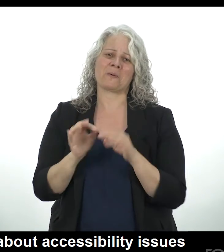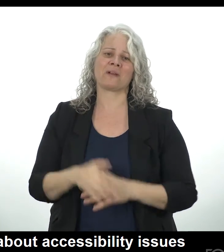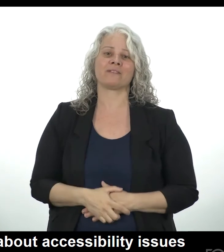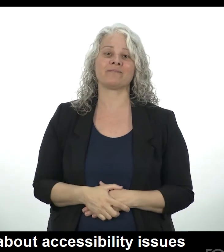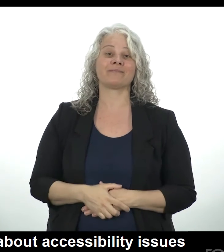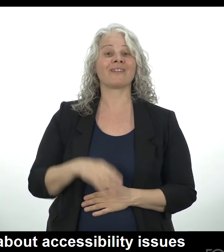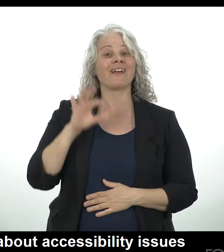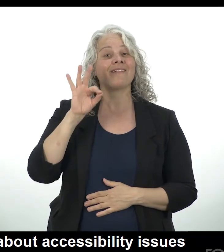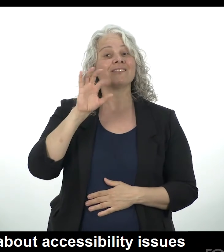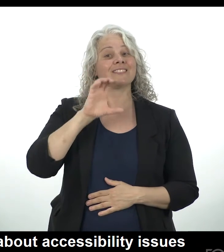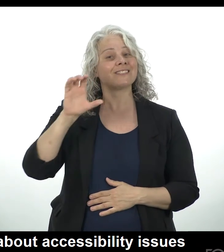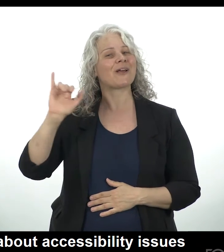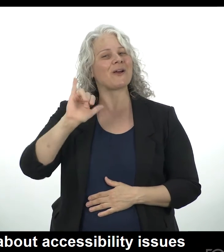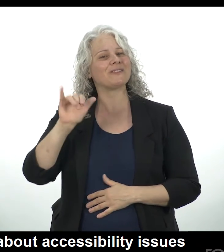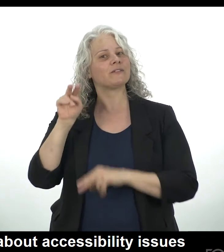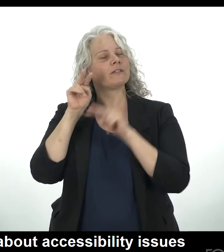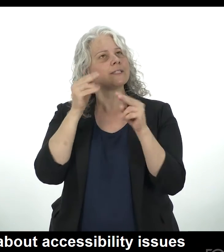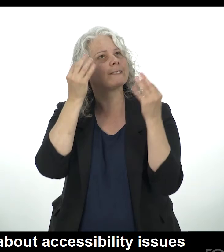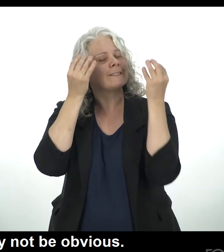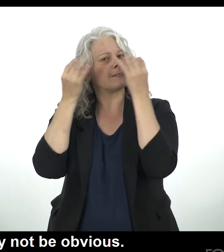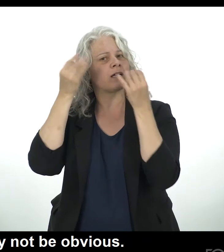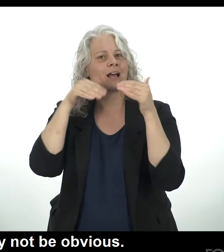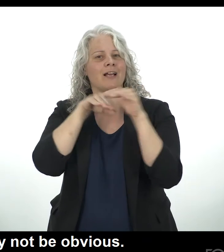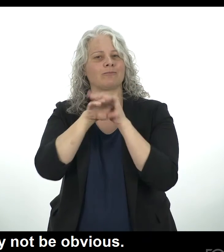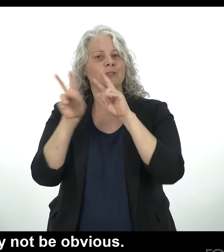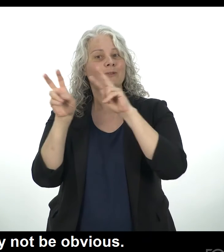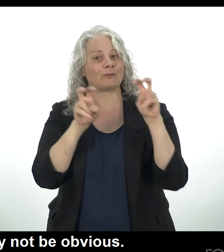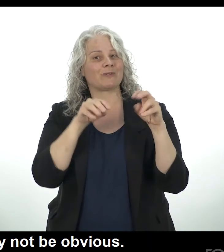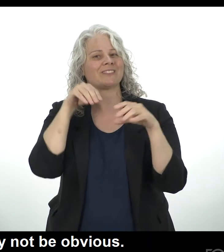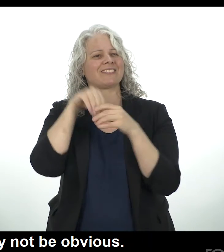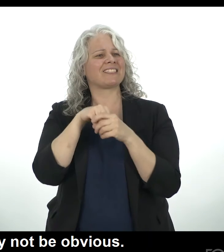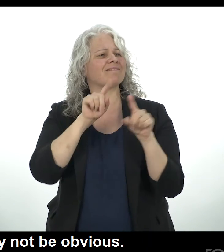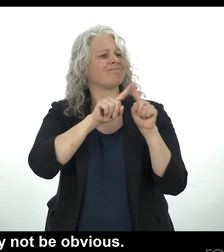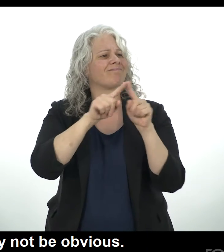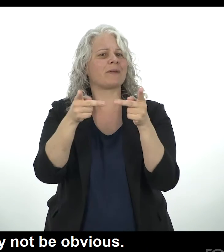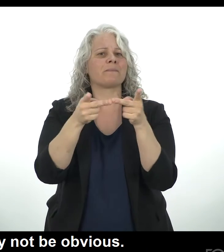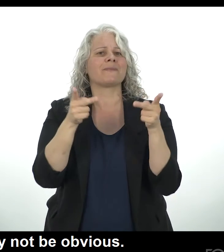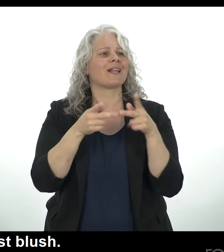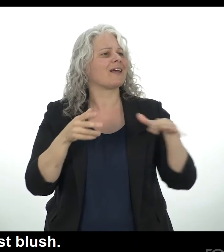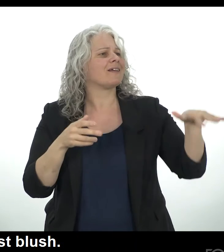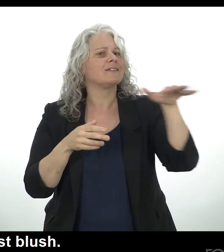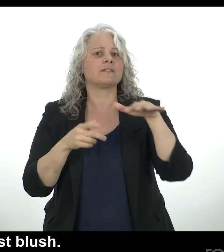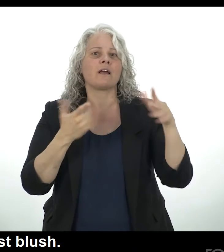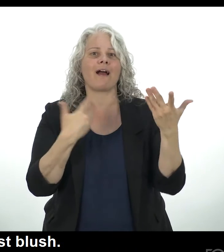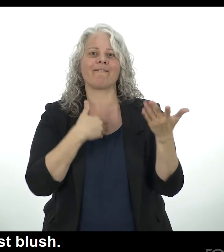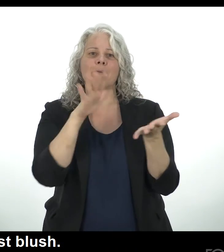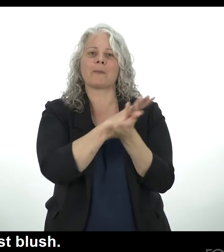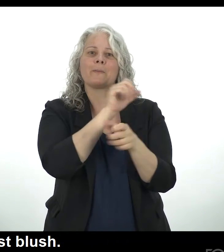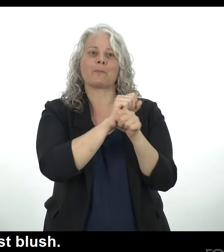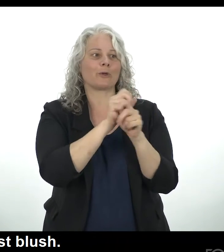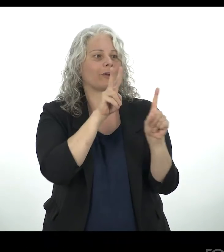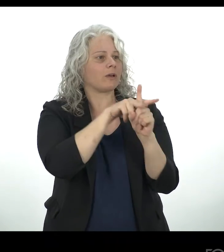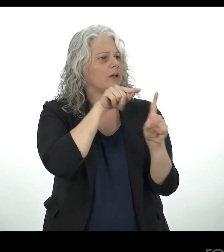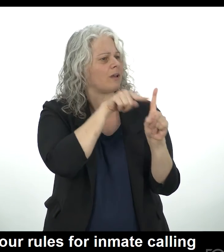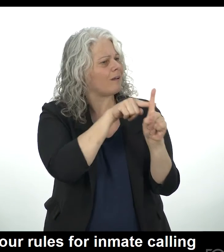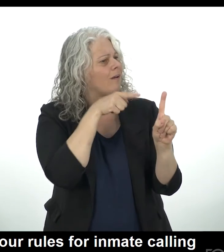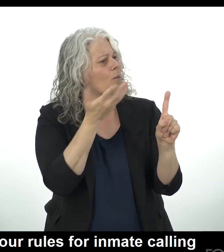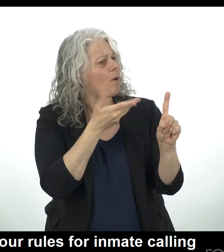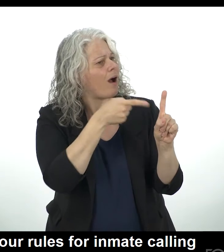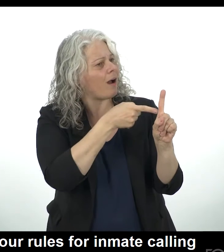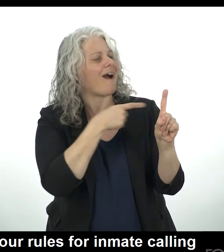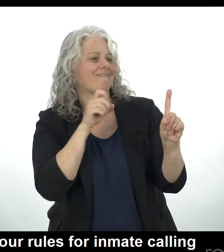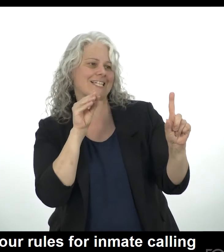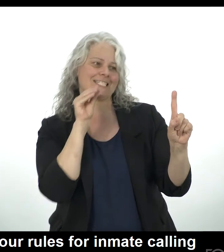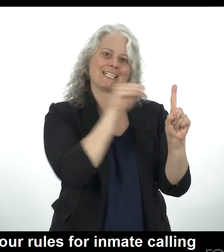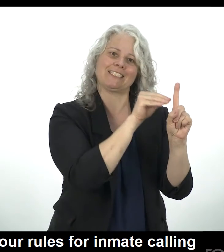The Commission is also thinking about accessibility issues in proceedings where it may not be obvious, at least not at first blush. This